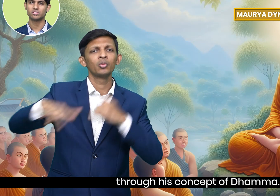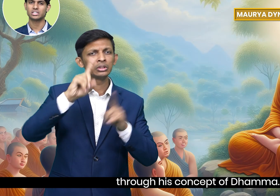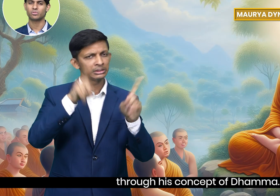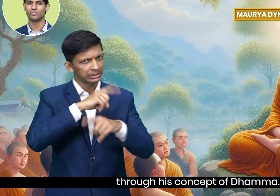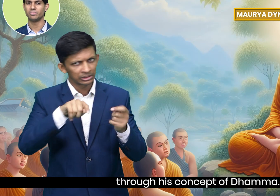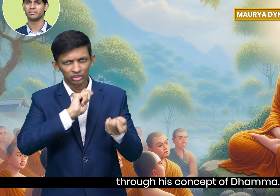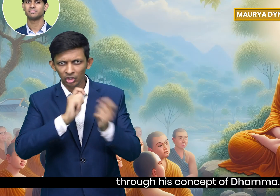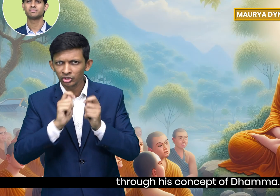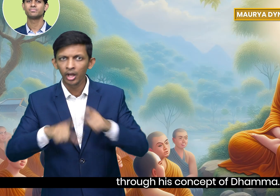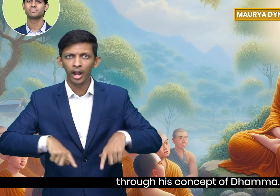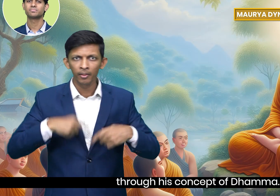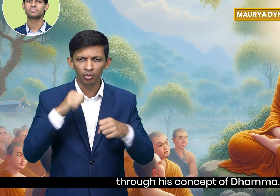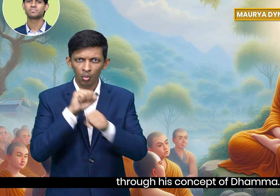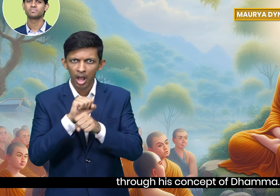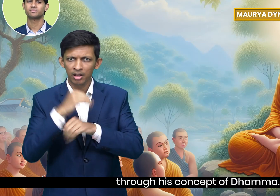his concept of Dhamma.